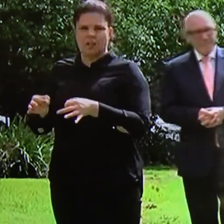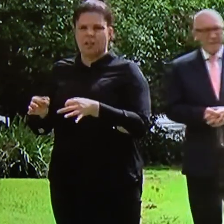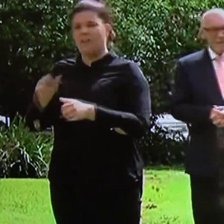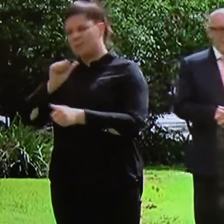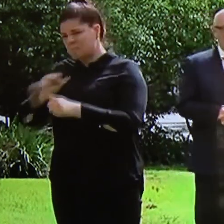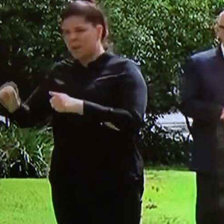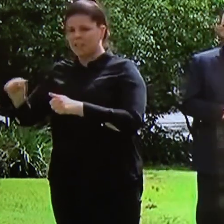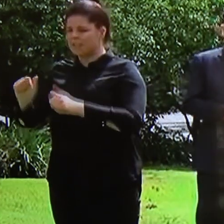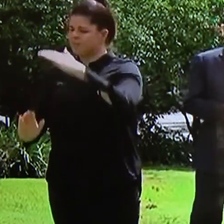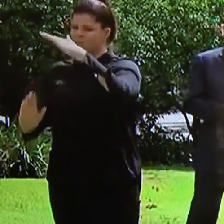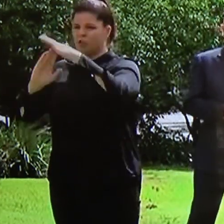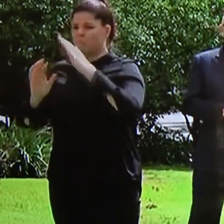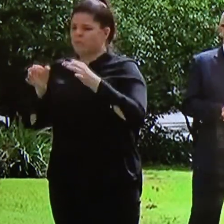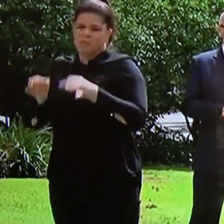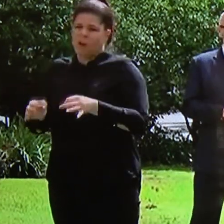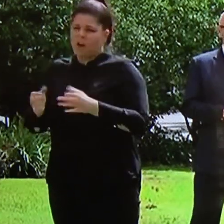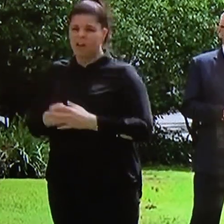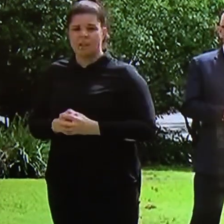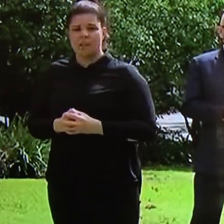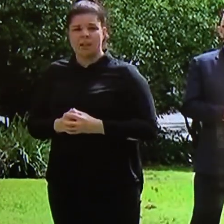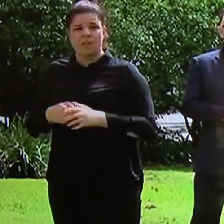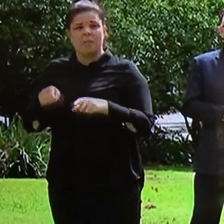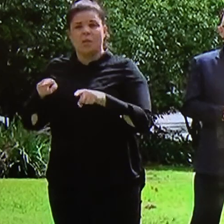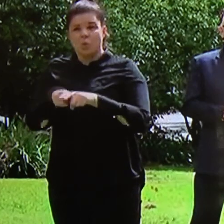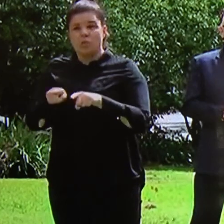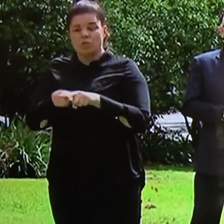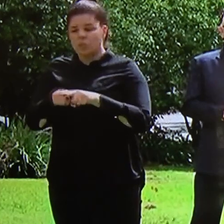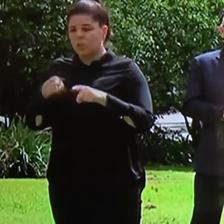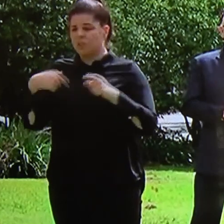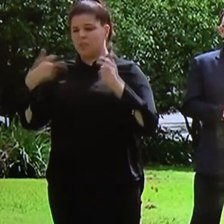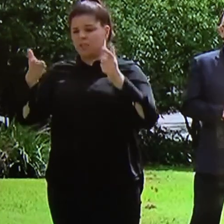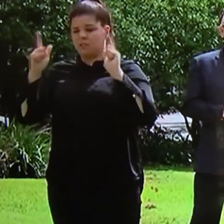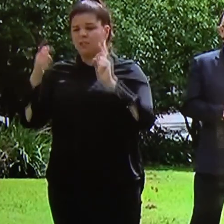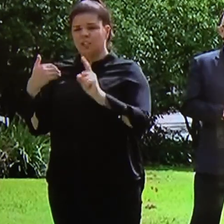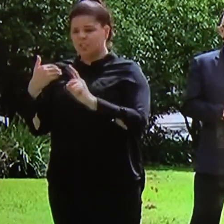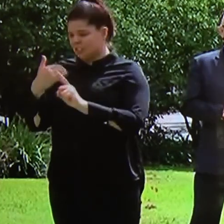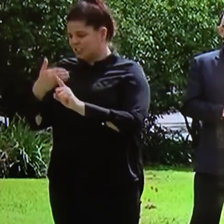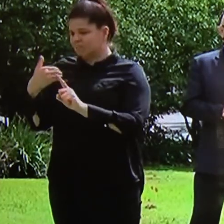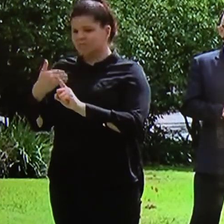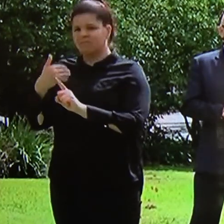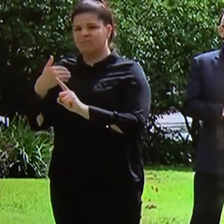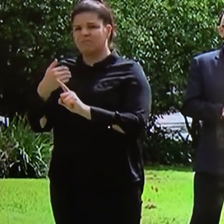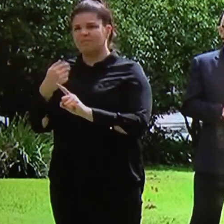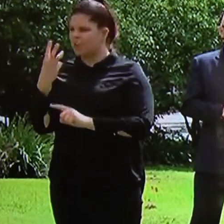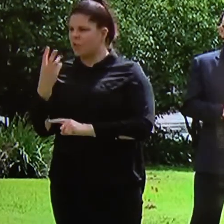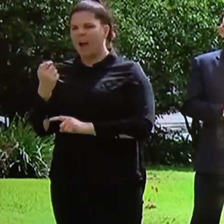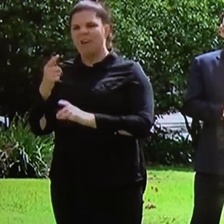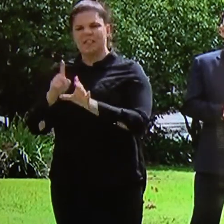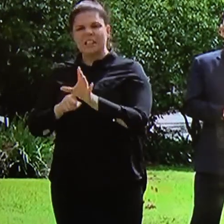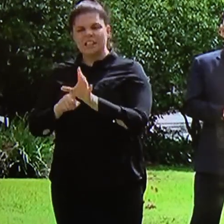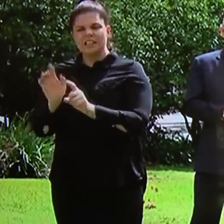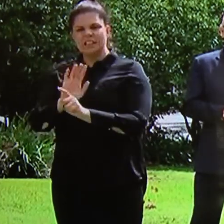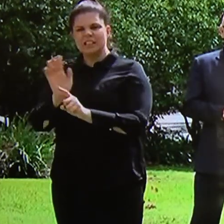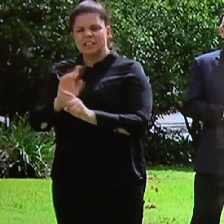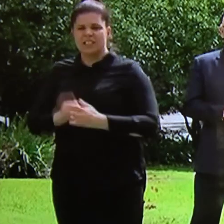of the best making the decision. But I also, having been the minister during this period since that's, well, for 3.5 years, but